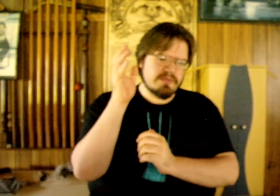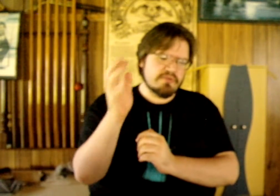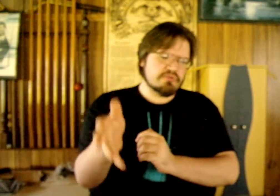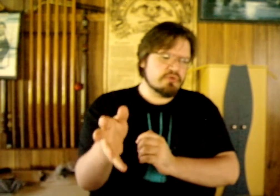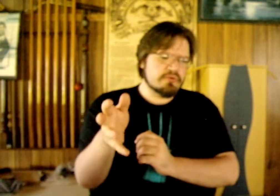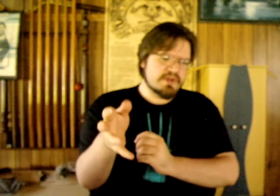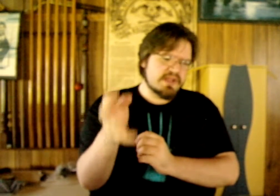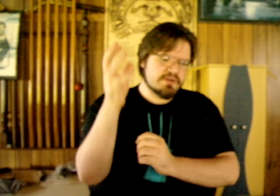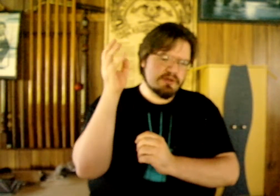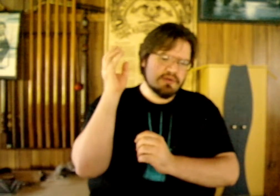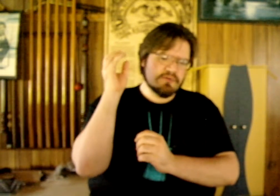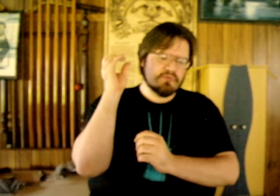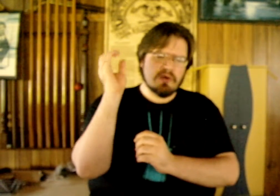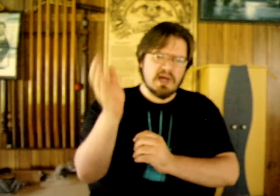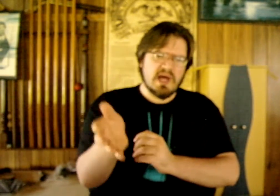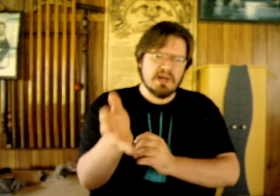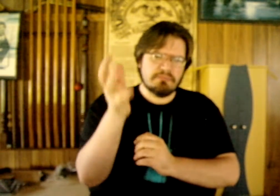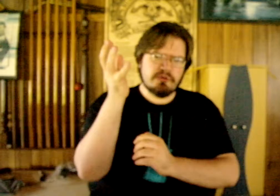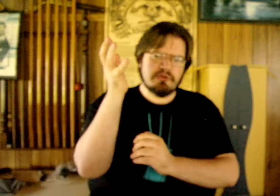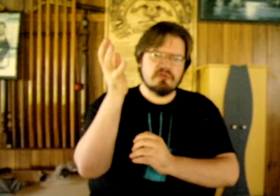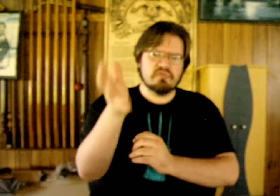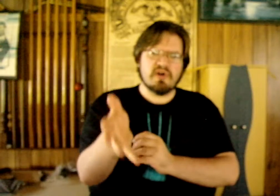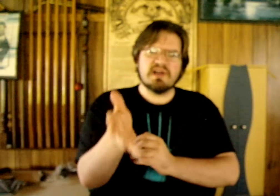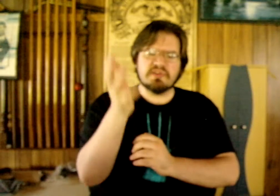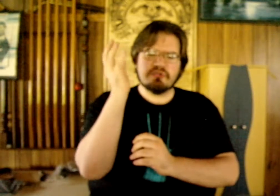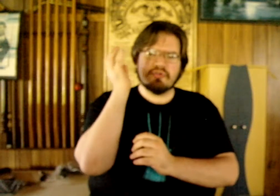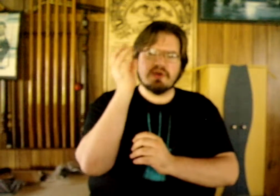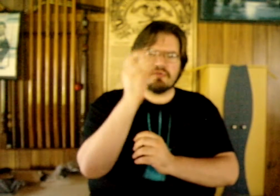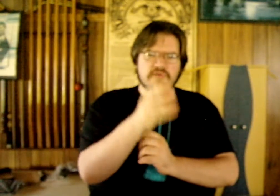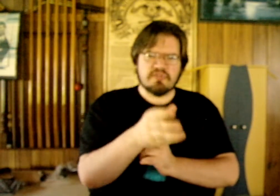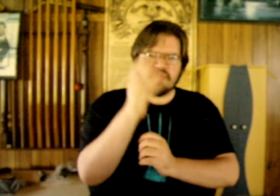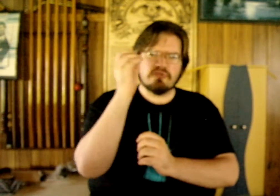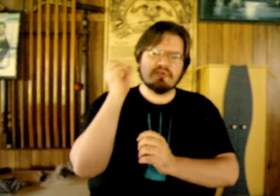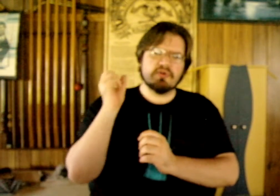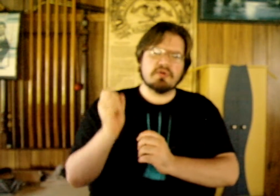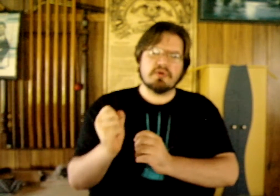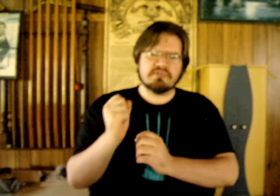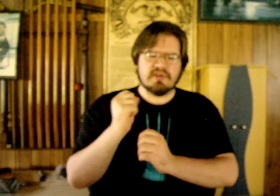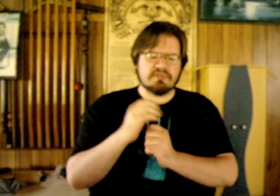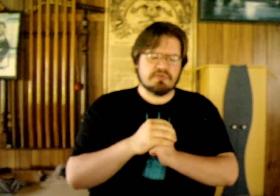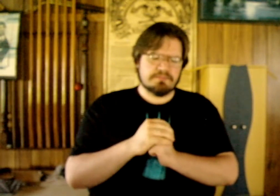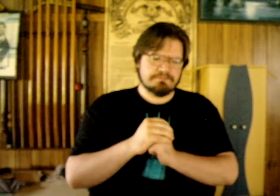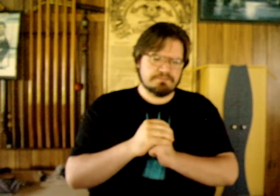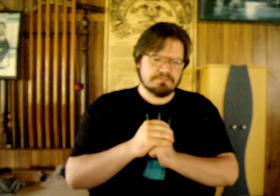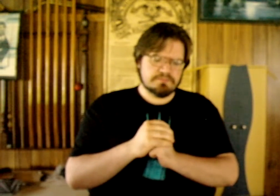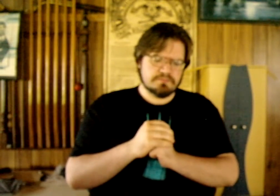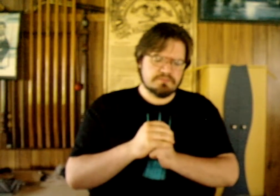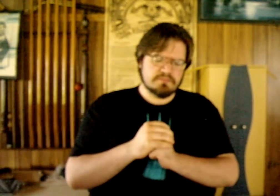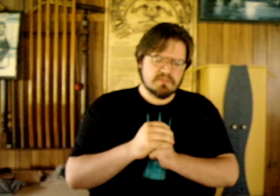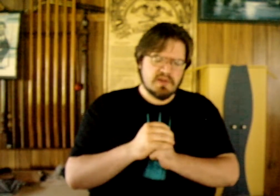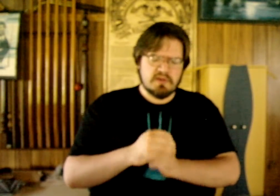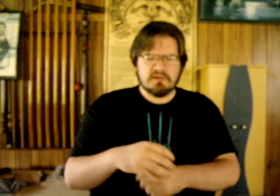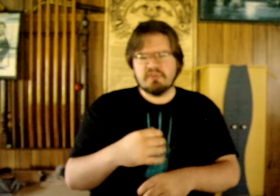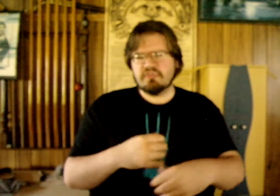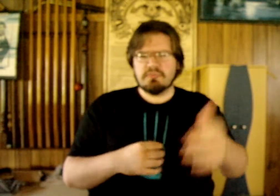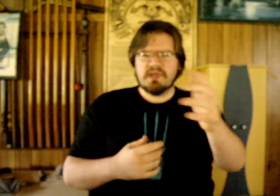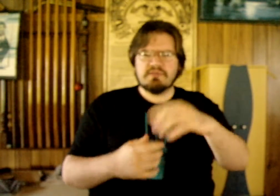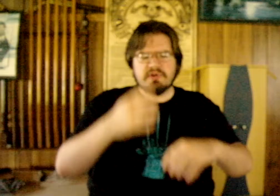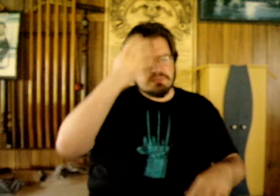no need for armed, violent, aggressive conflict. Now, just to bring everyone up to